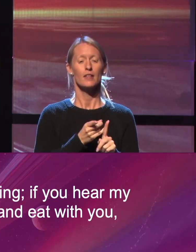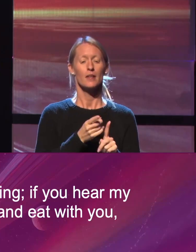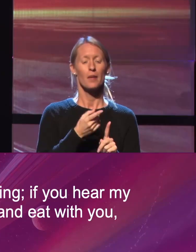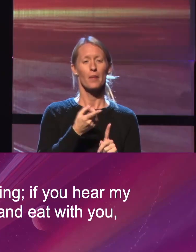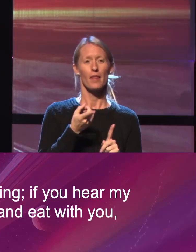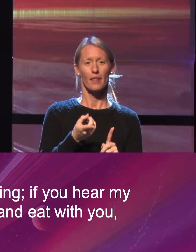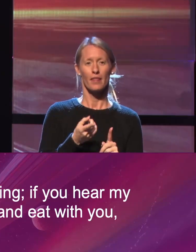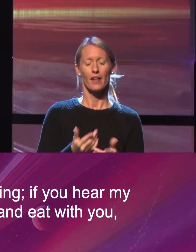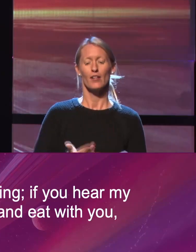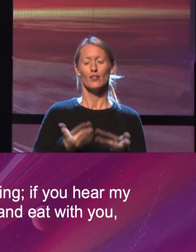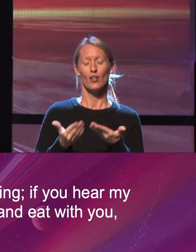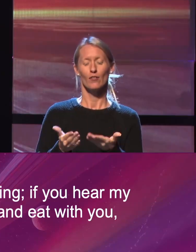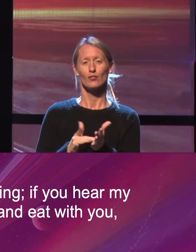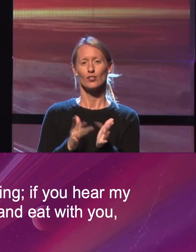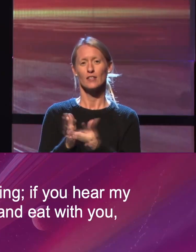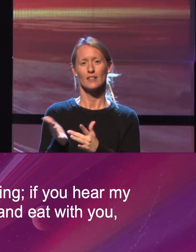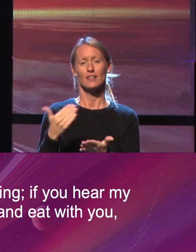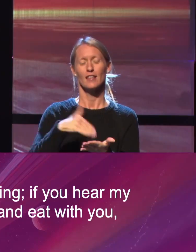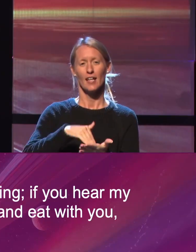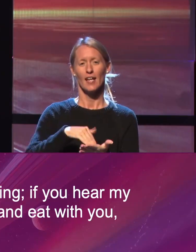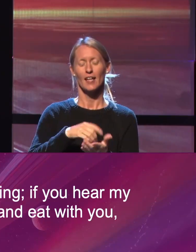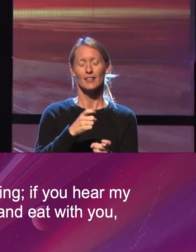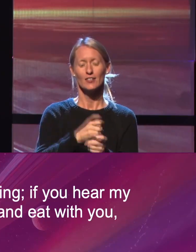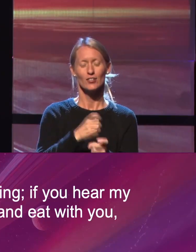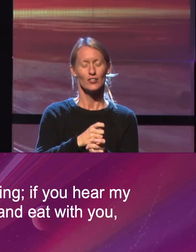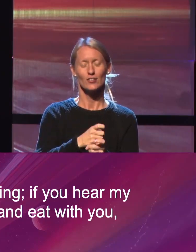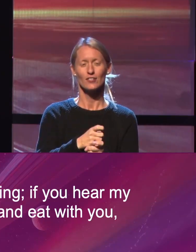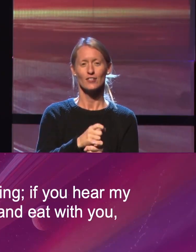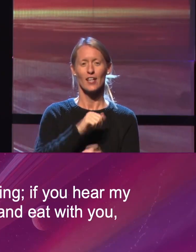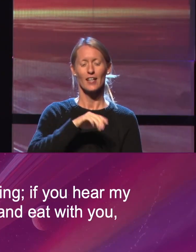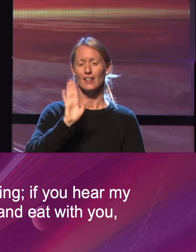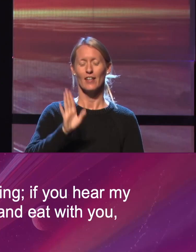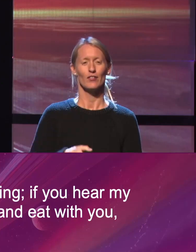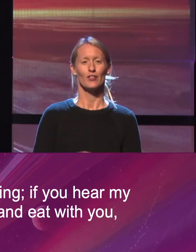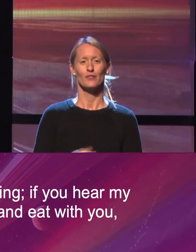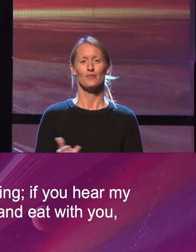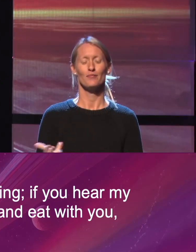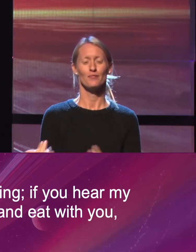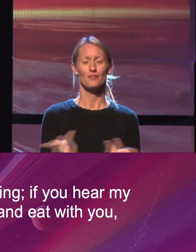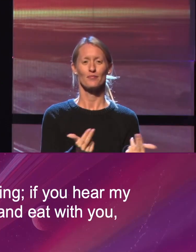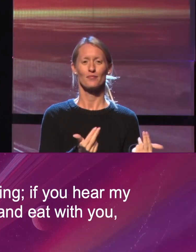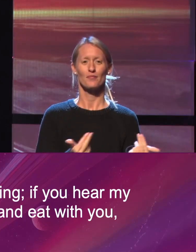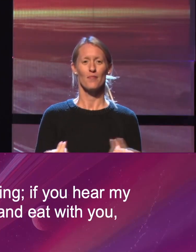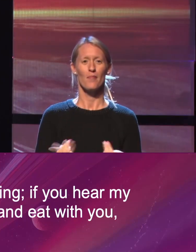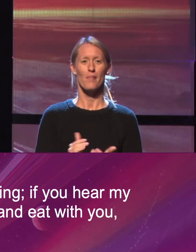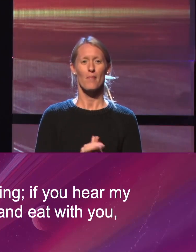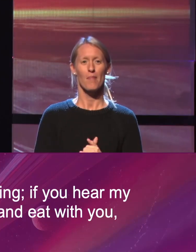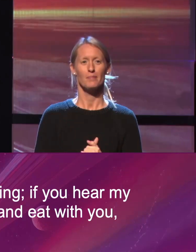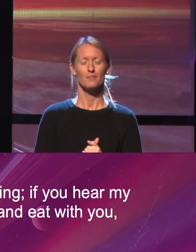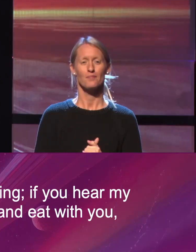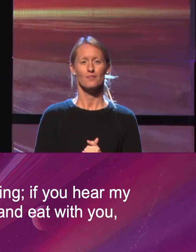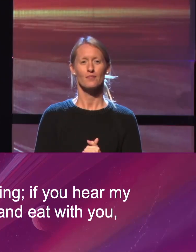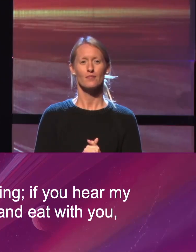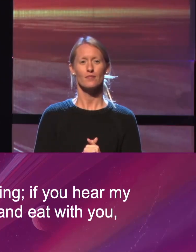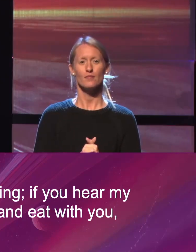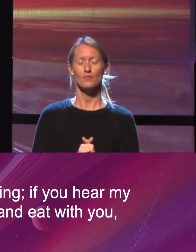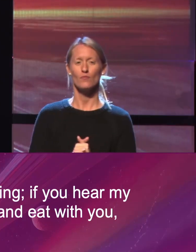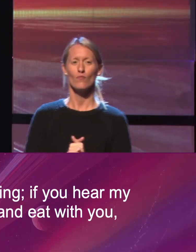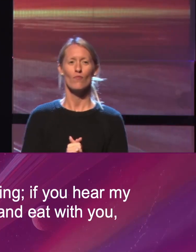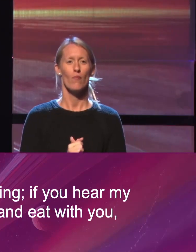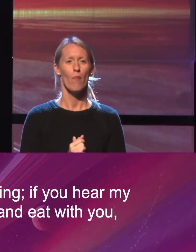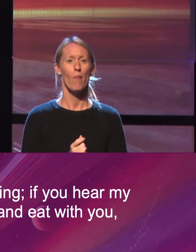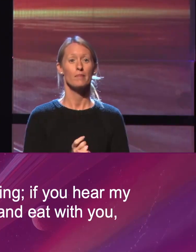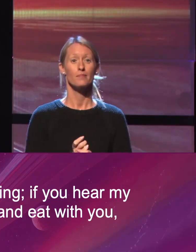just kidding. I'm just joking. I never considered that. I've never considered that. But this is